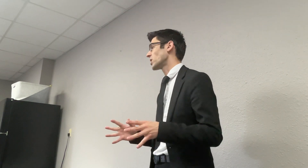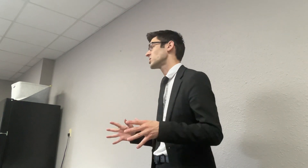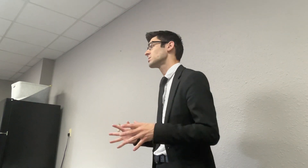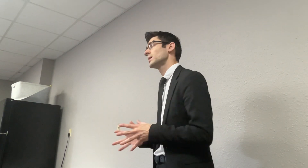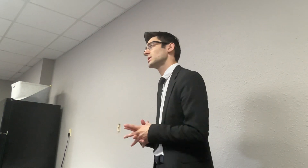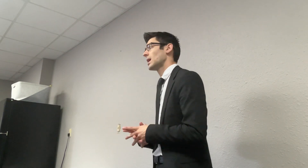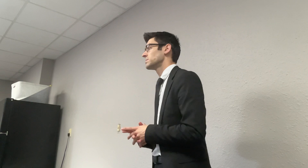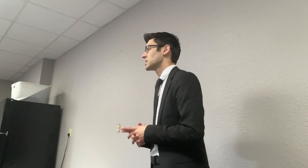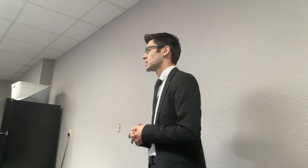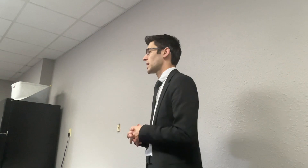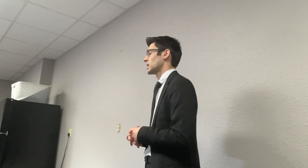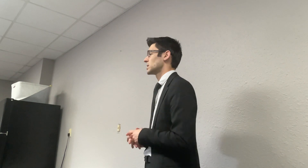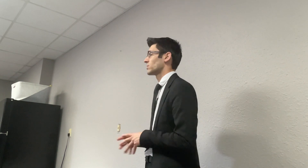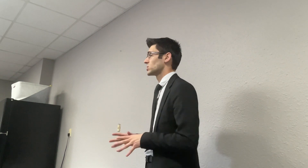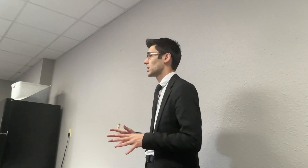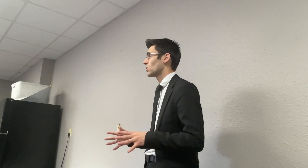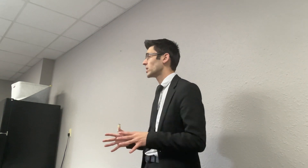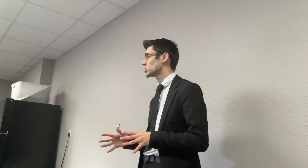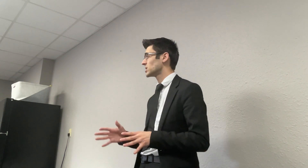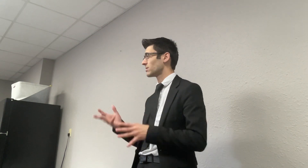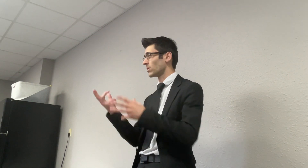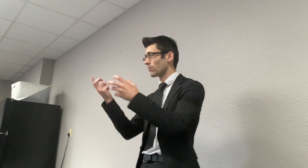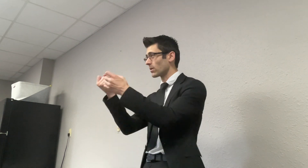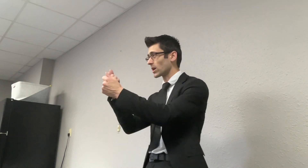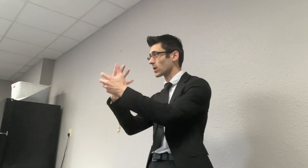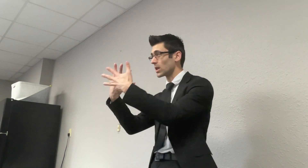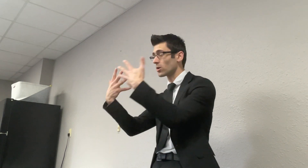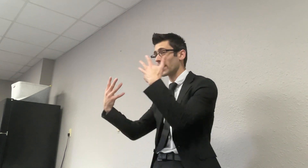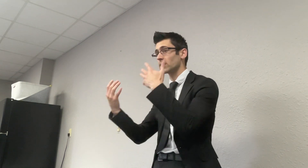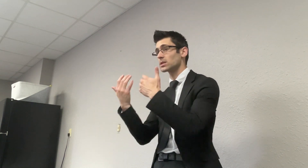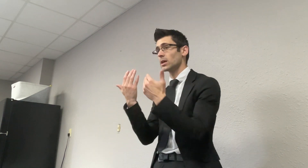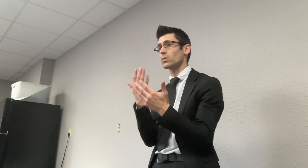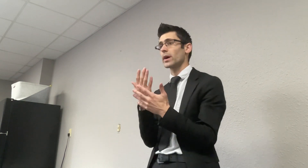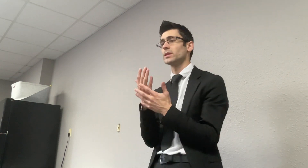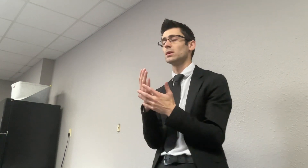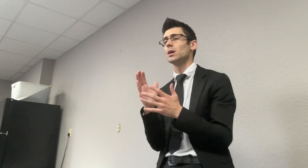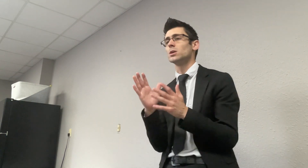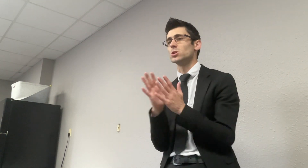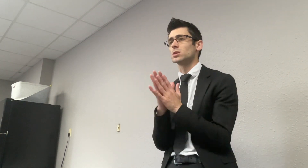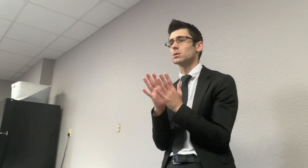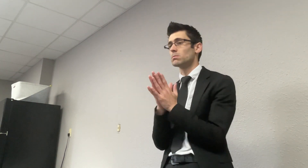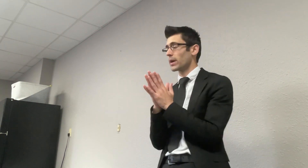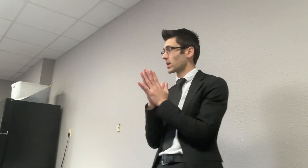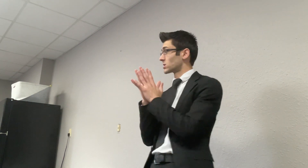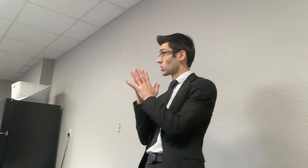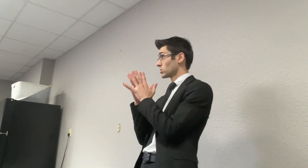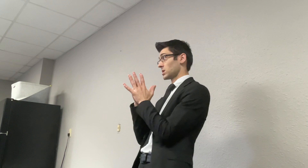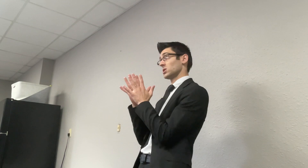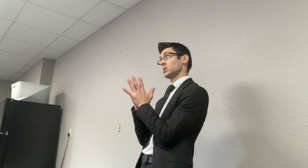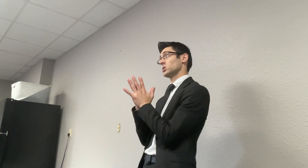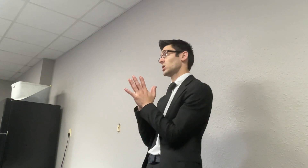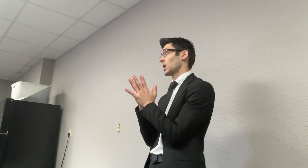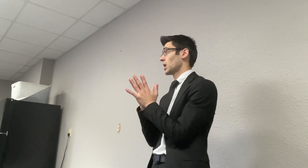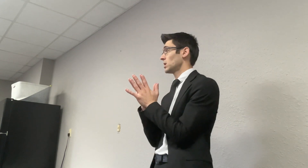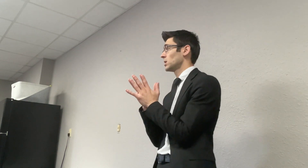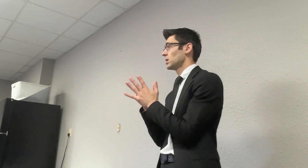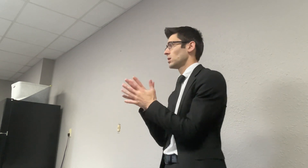as many times as it takes, and if there's any questions, if you don't feel like you're getting your hand signs right, just pay as close attention as you can. You know,